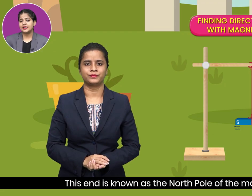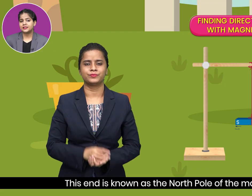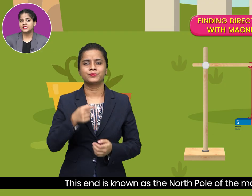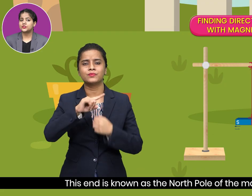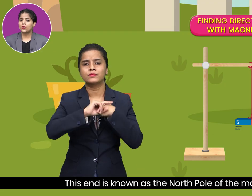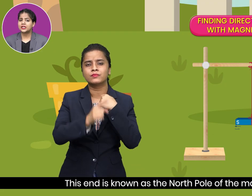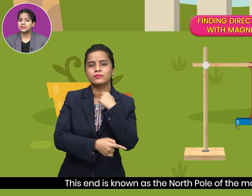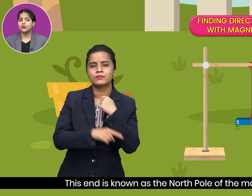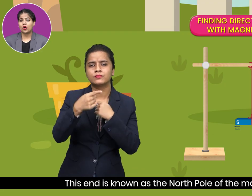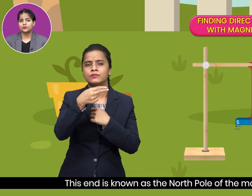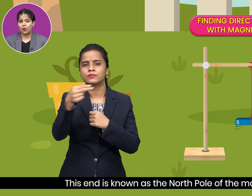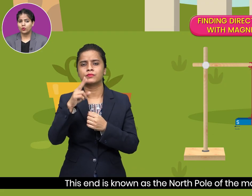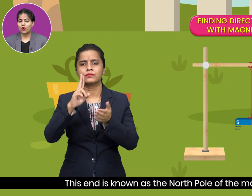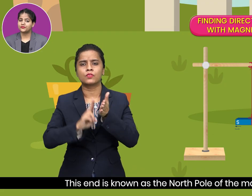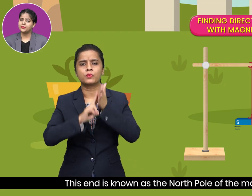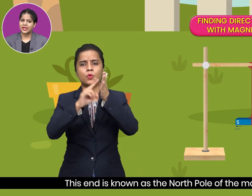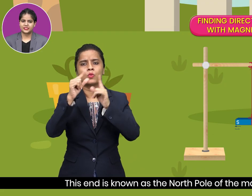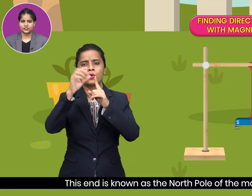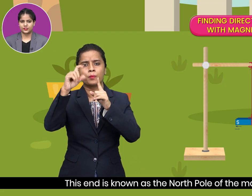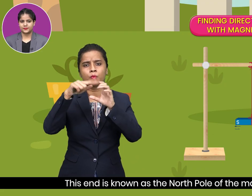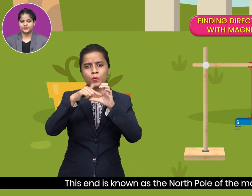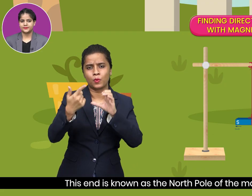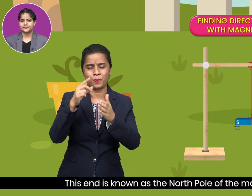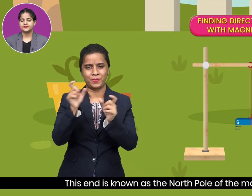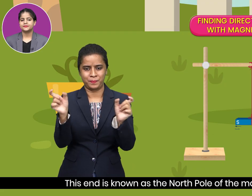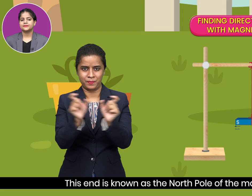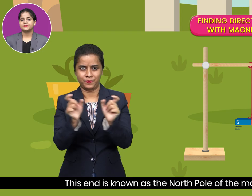This end is known as the north pole of the magnet.